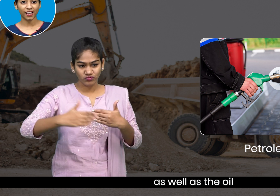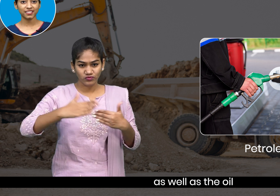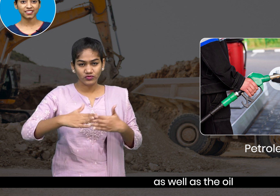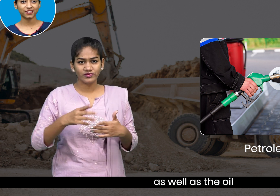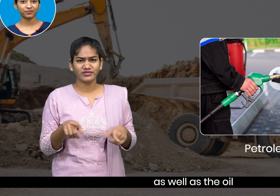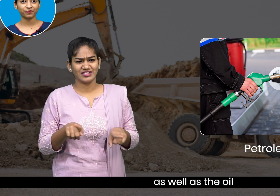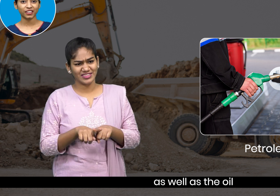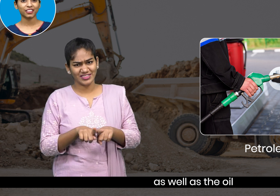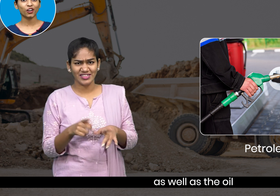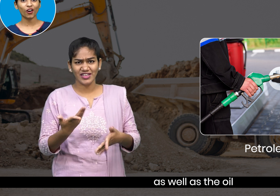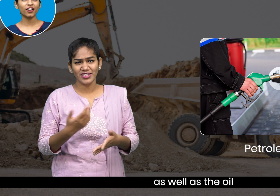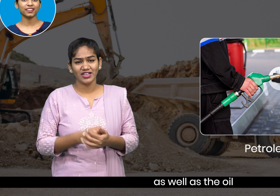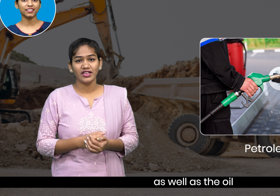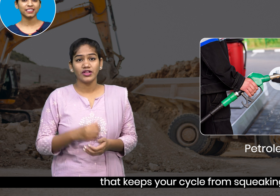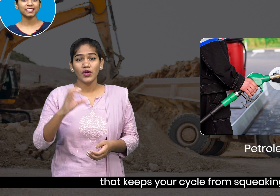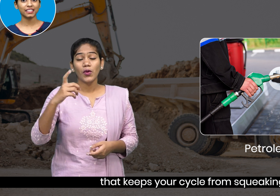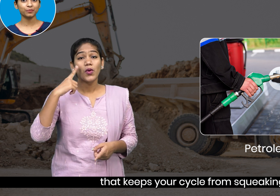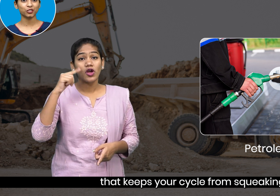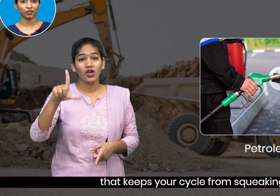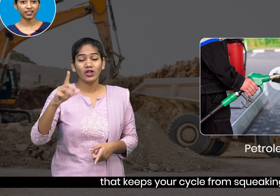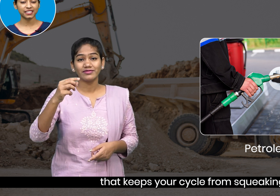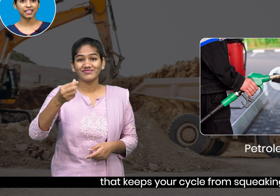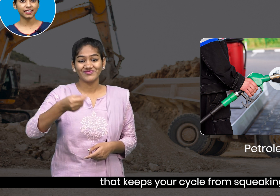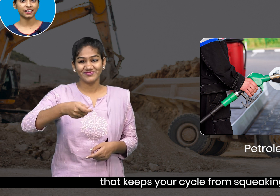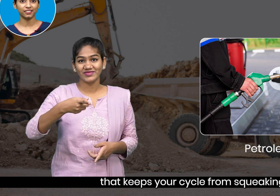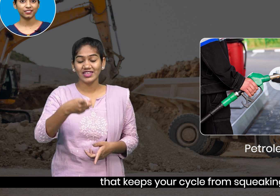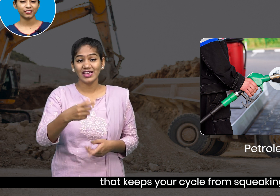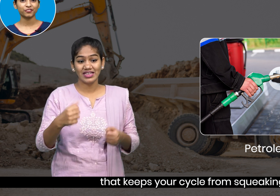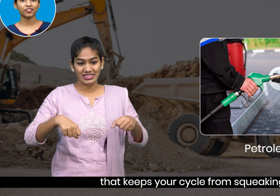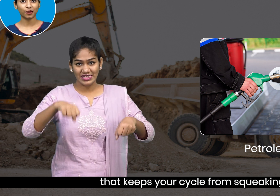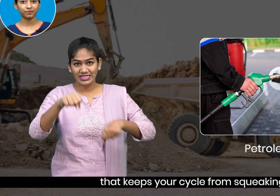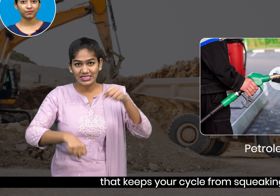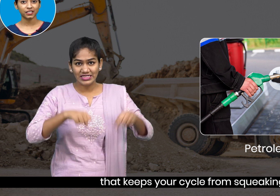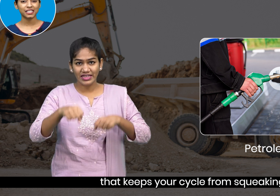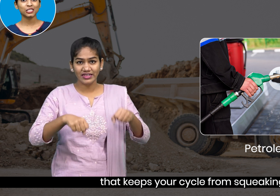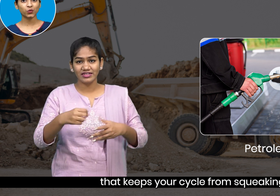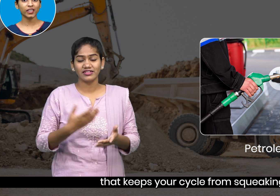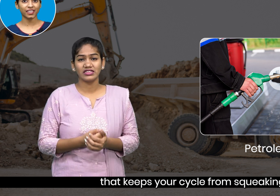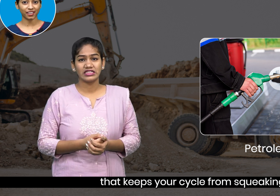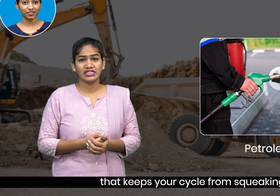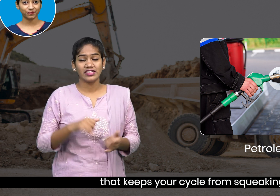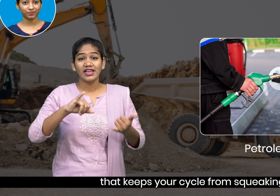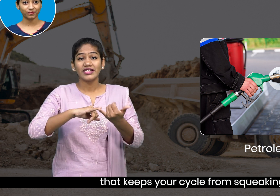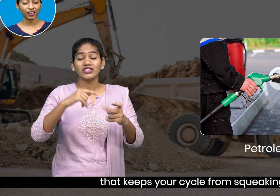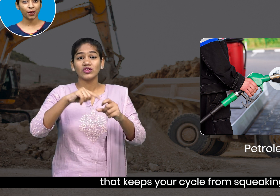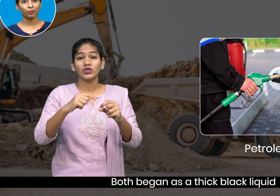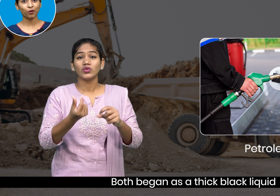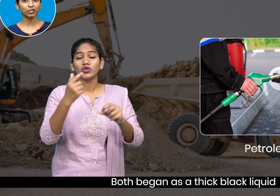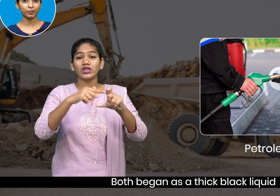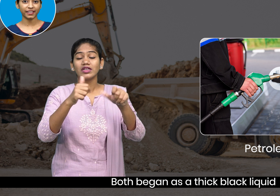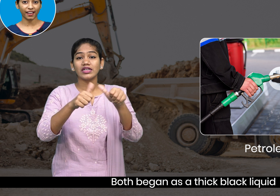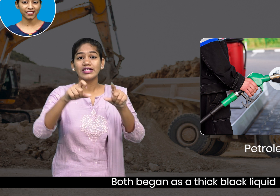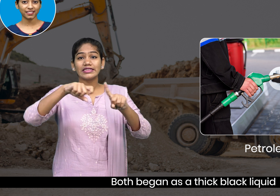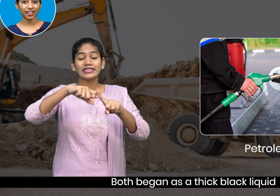as well as the oil that keeps your cycle from squeaking,